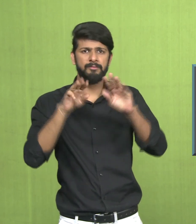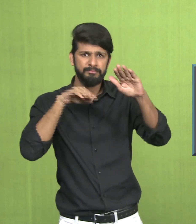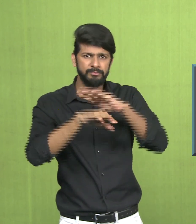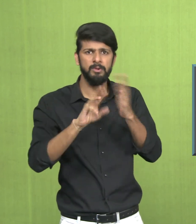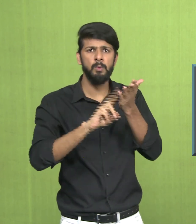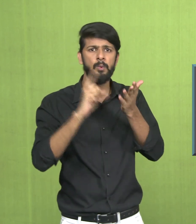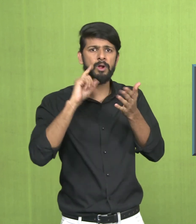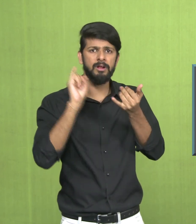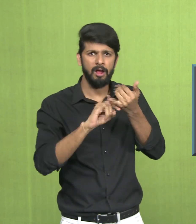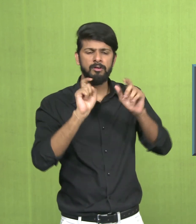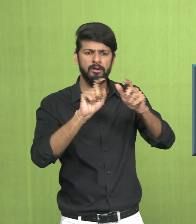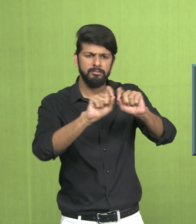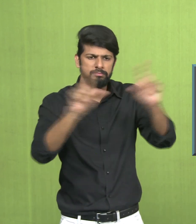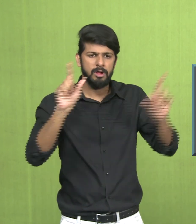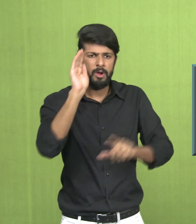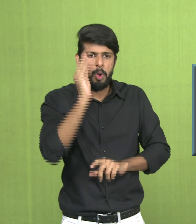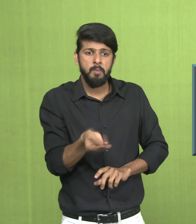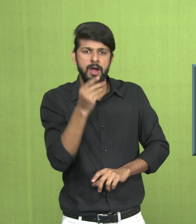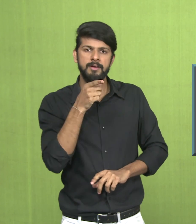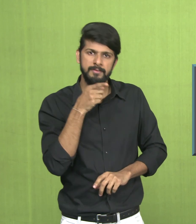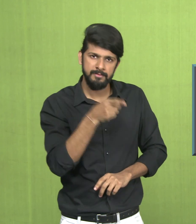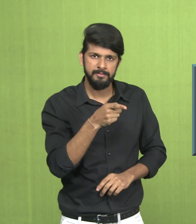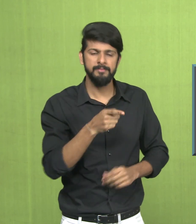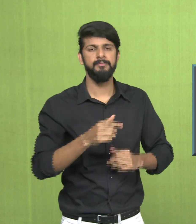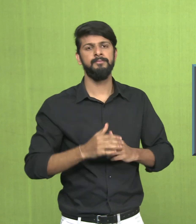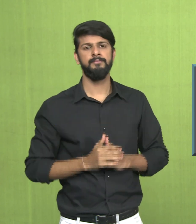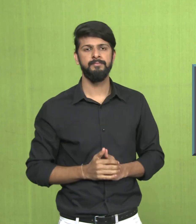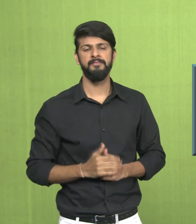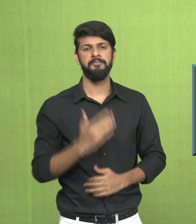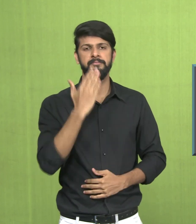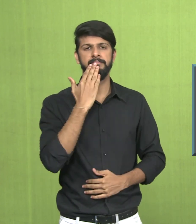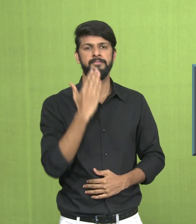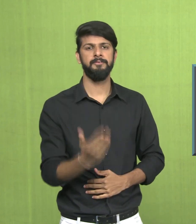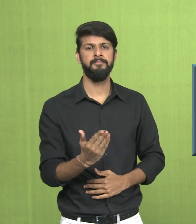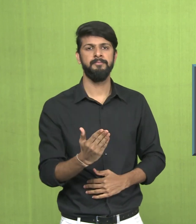www.nios.ac.in. Thank you.